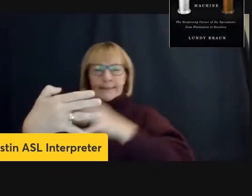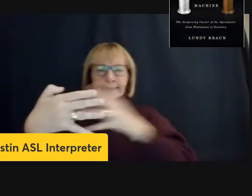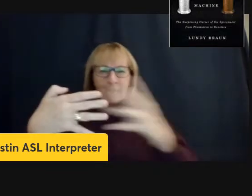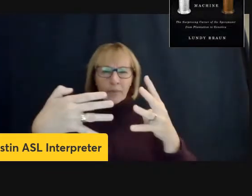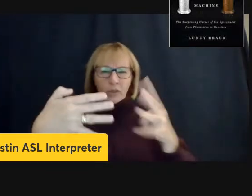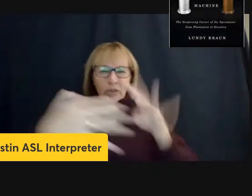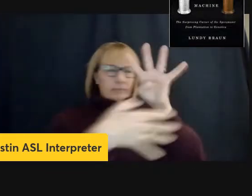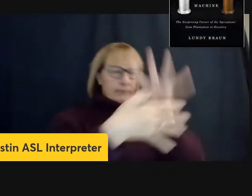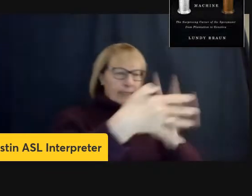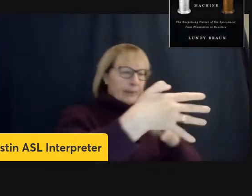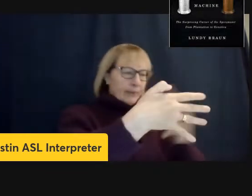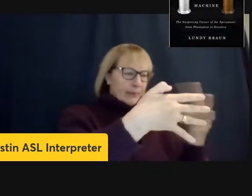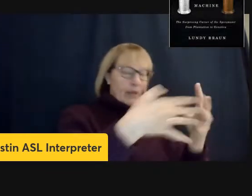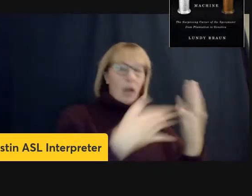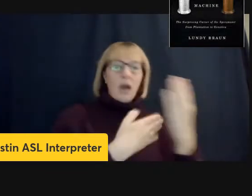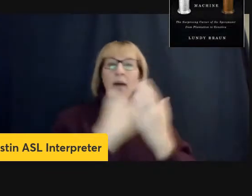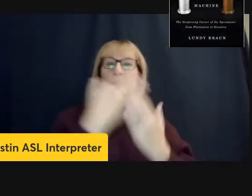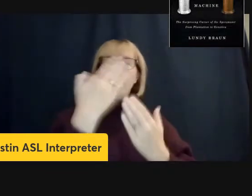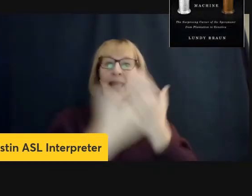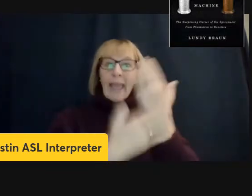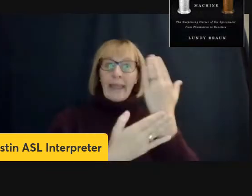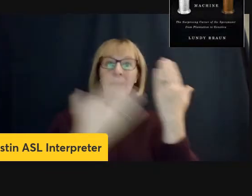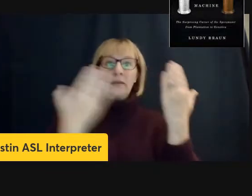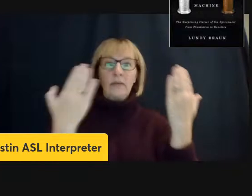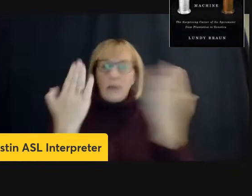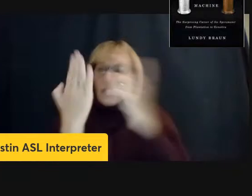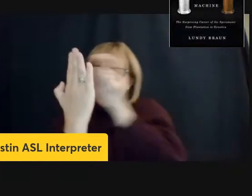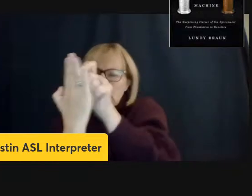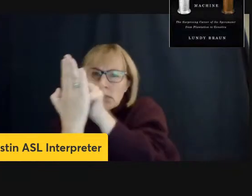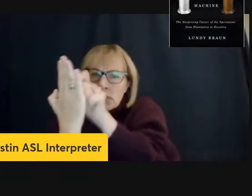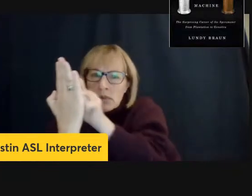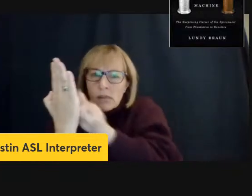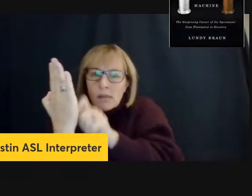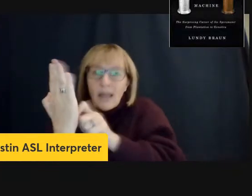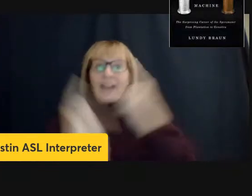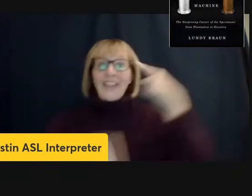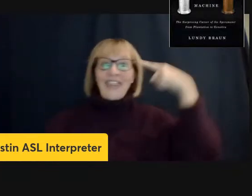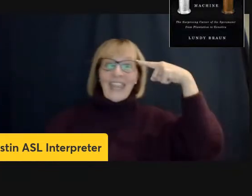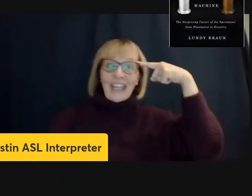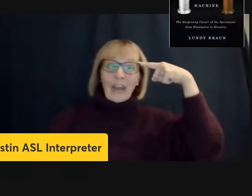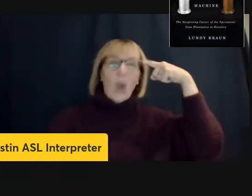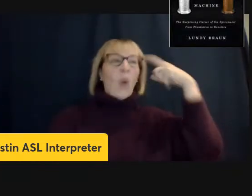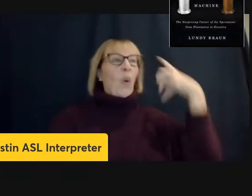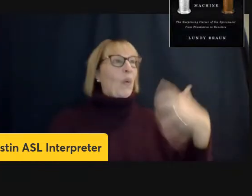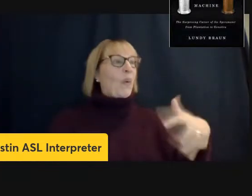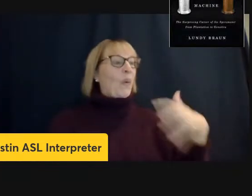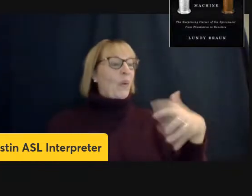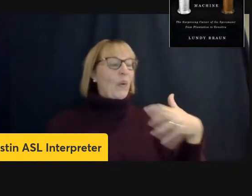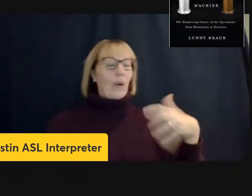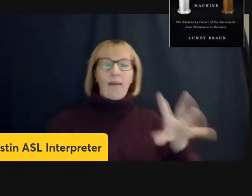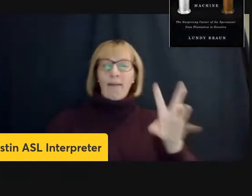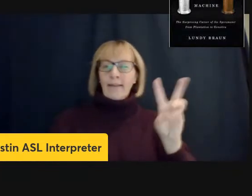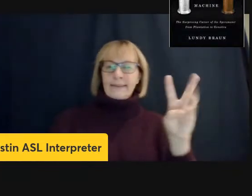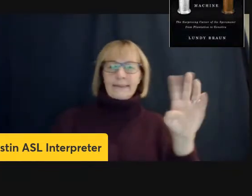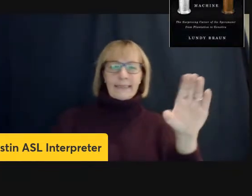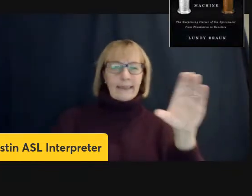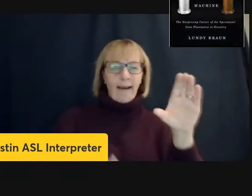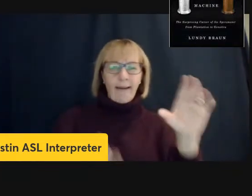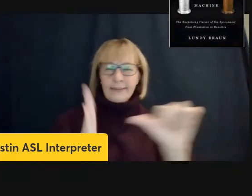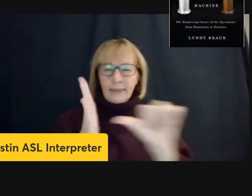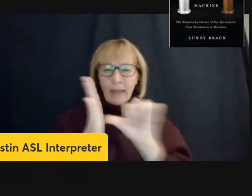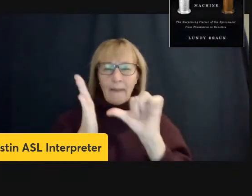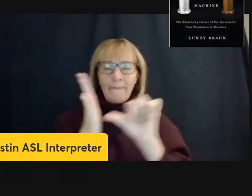hand, which is incredible and important to think about. There was great